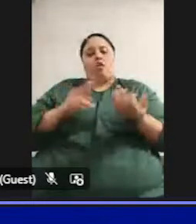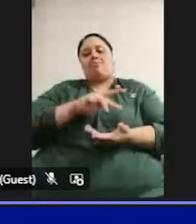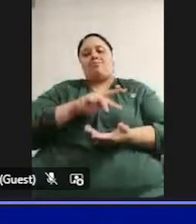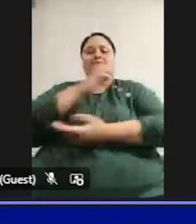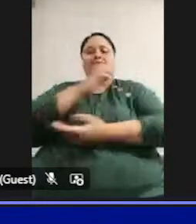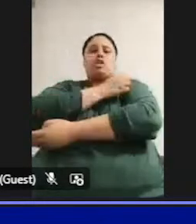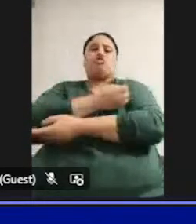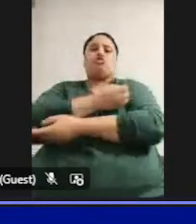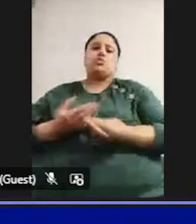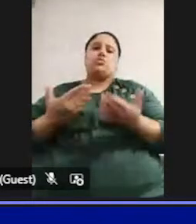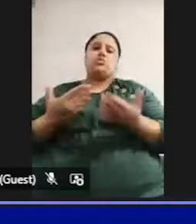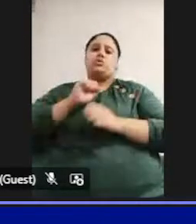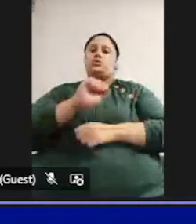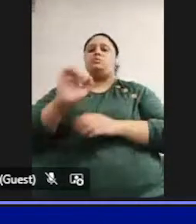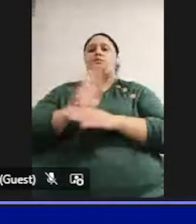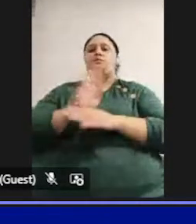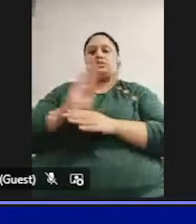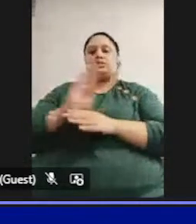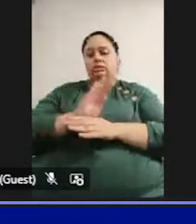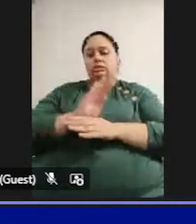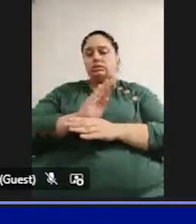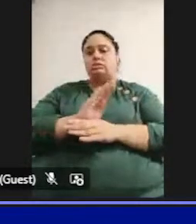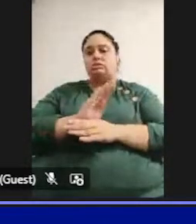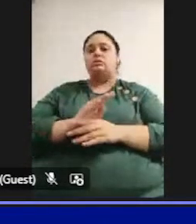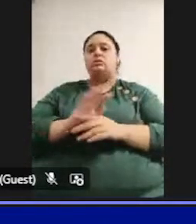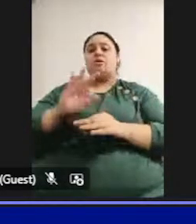businesses. And thirdly,